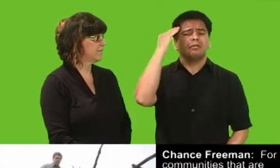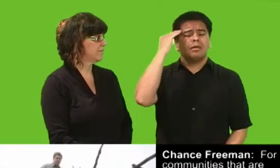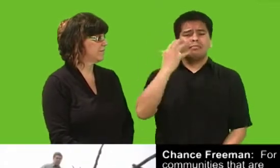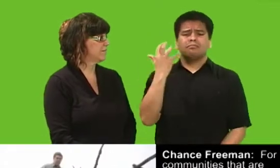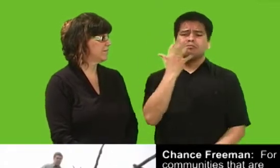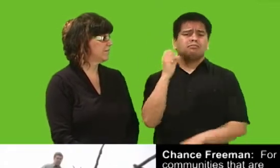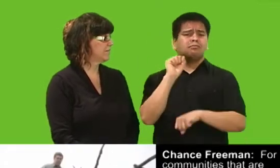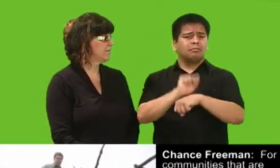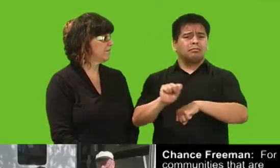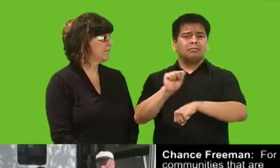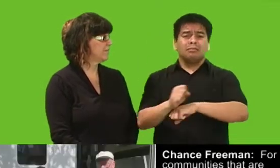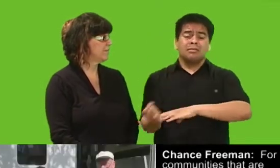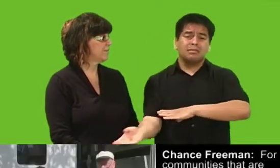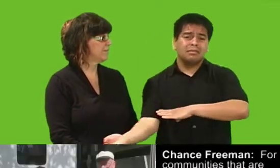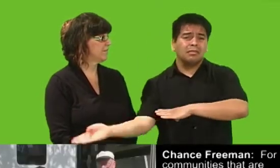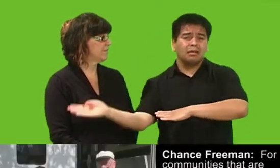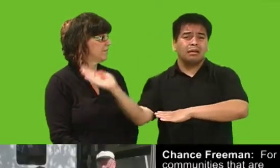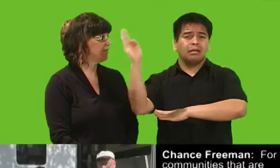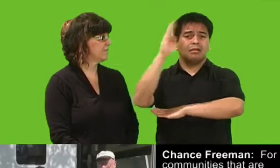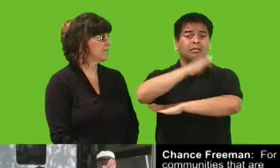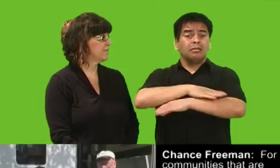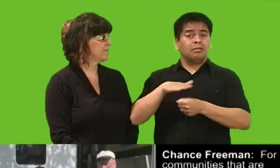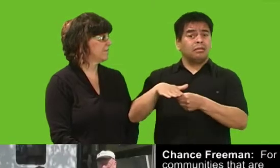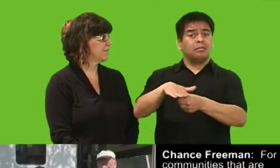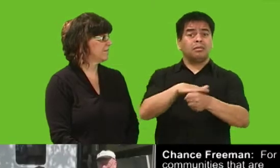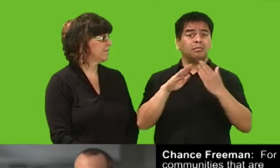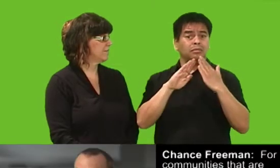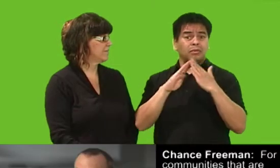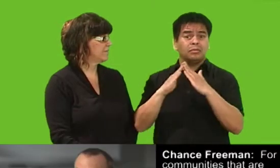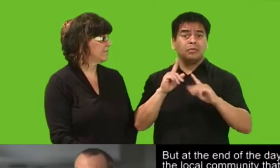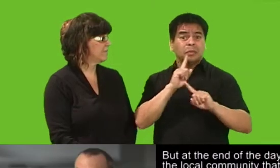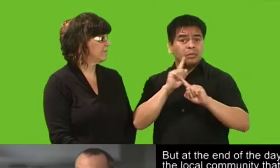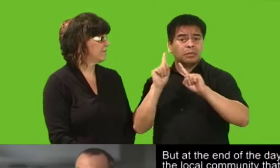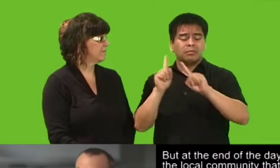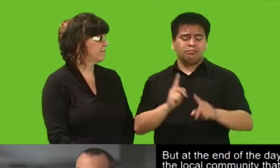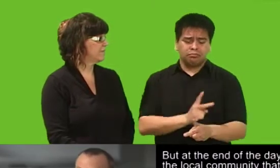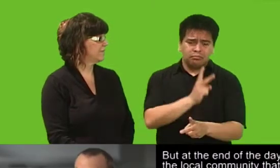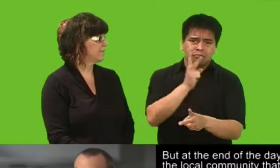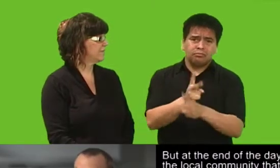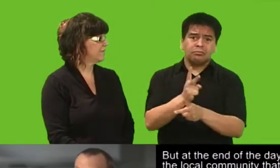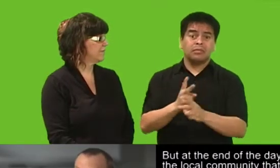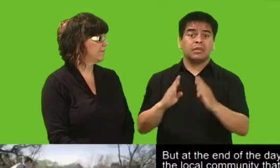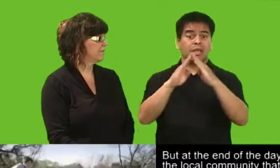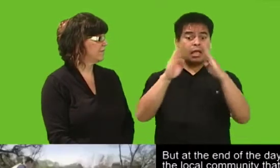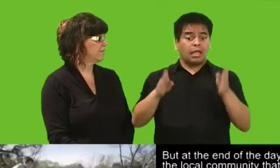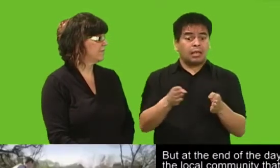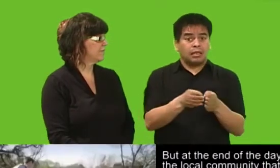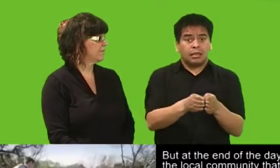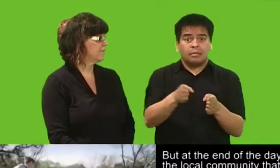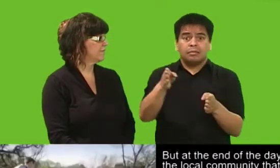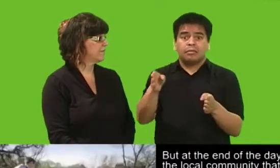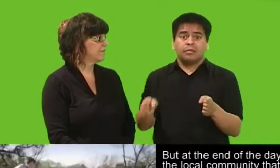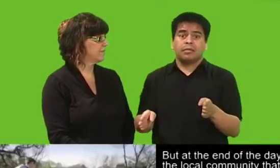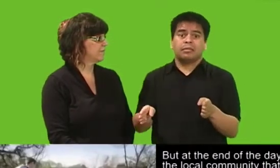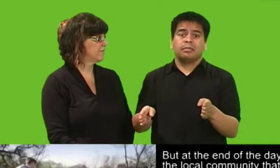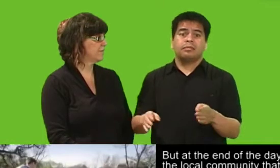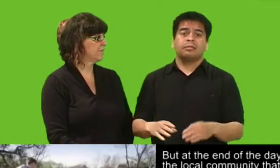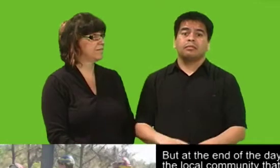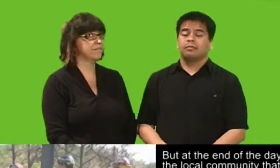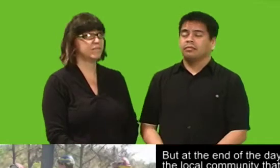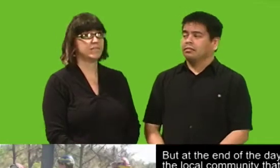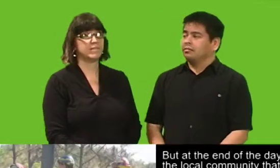And those groups do, an amazing job. But at the end of the day, it's the